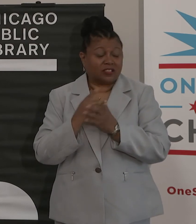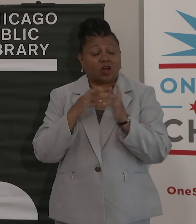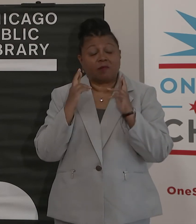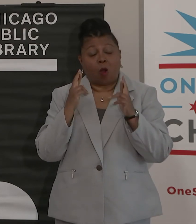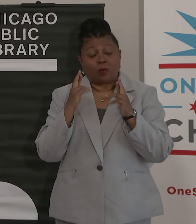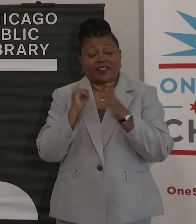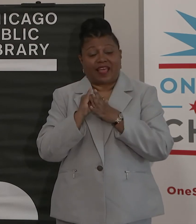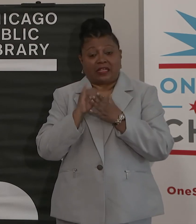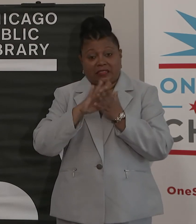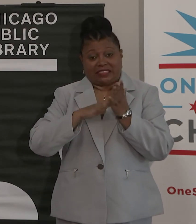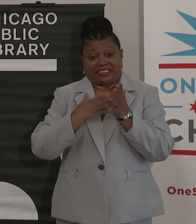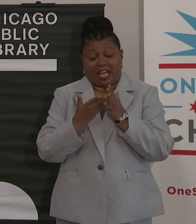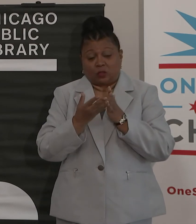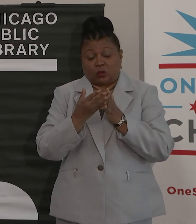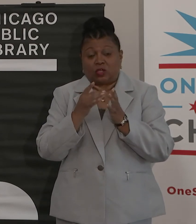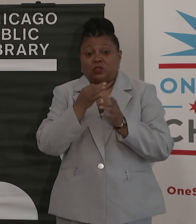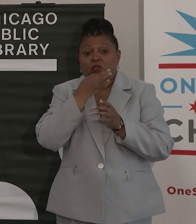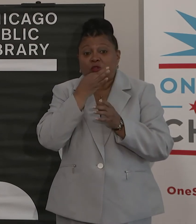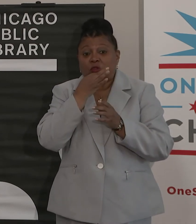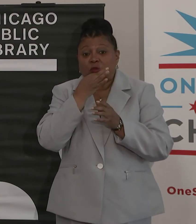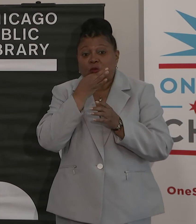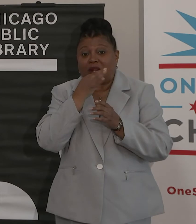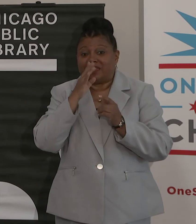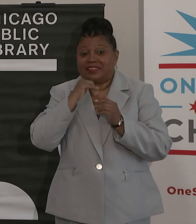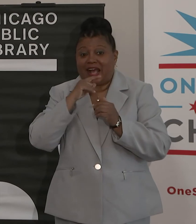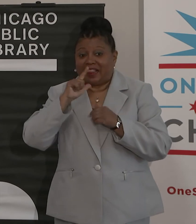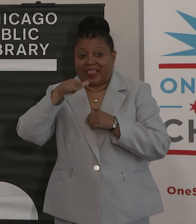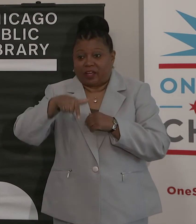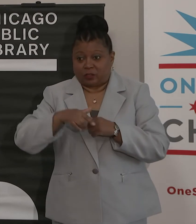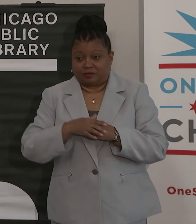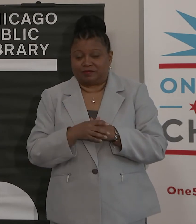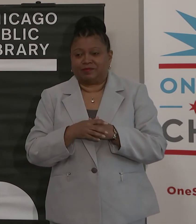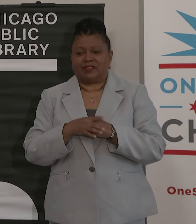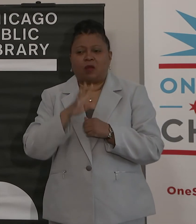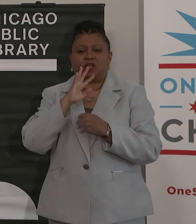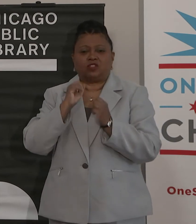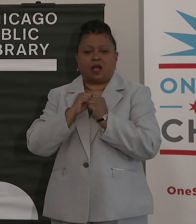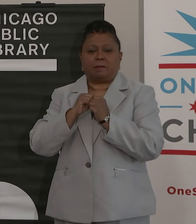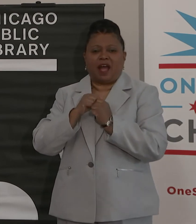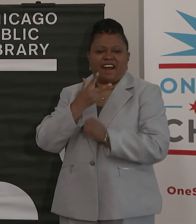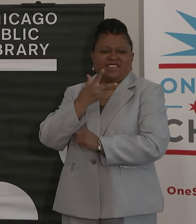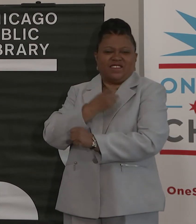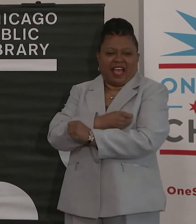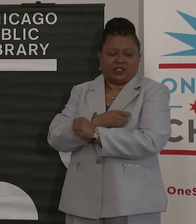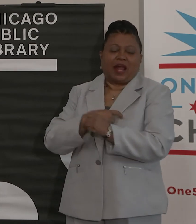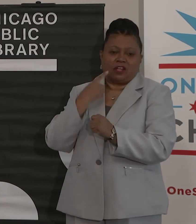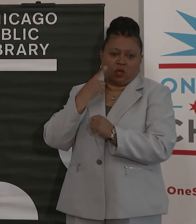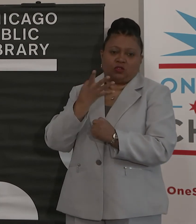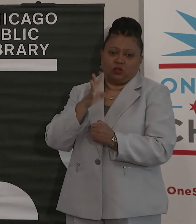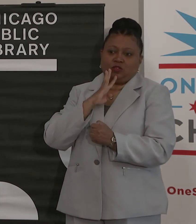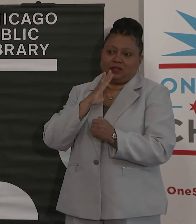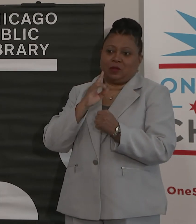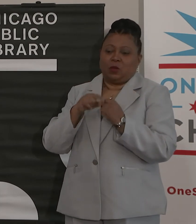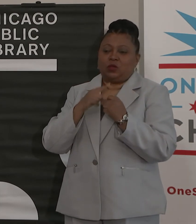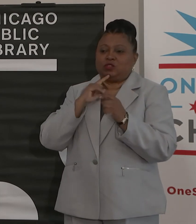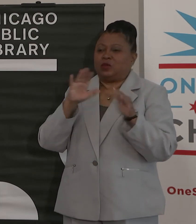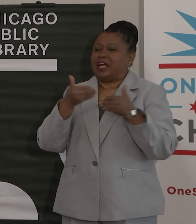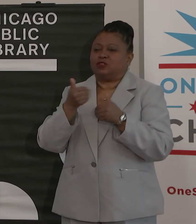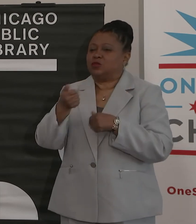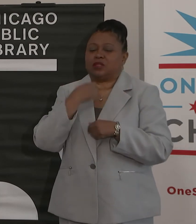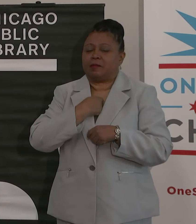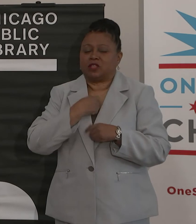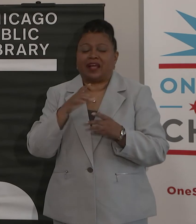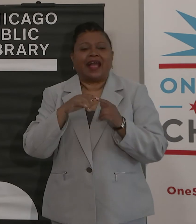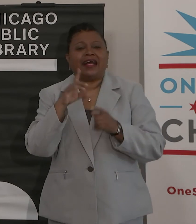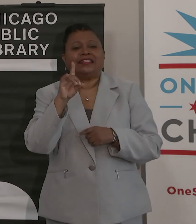hoping that gets scheduled sooner rather than later. I want to talk about vaccinations, and I know you did talk about Can you just introduce yourself? Oh, I'm